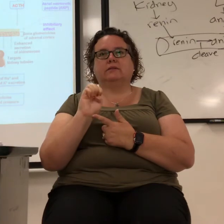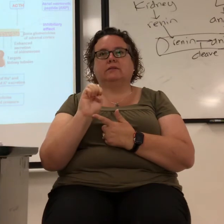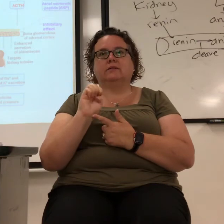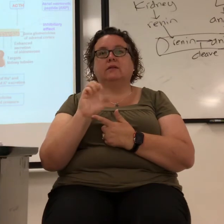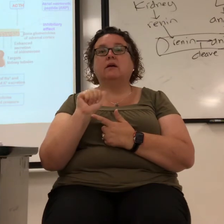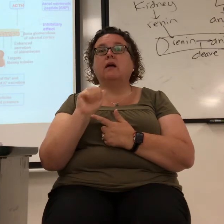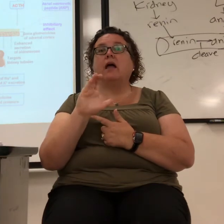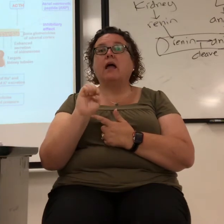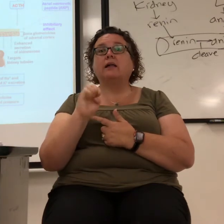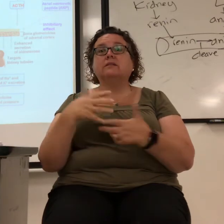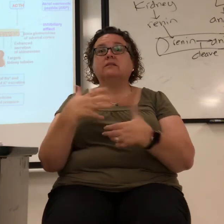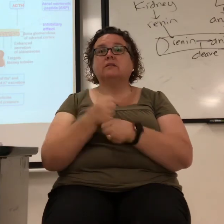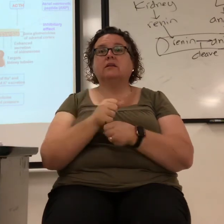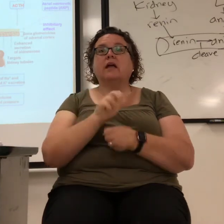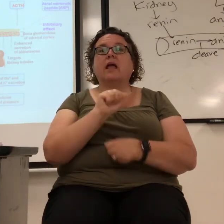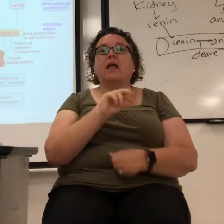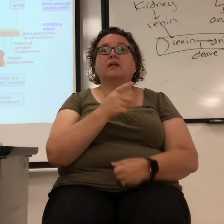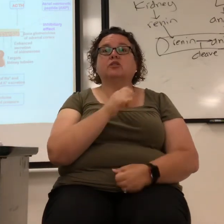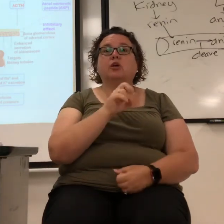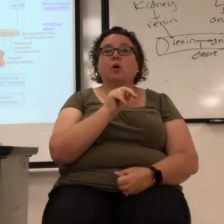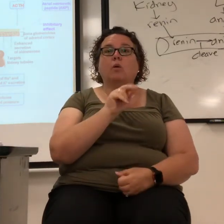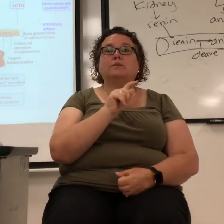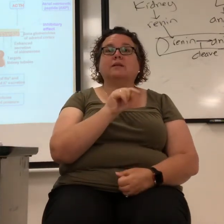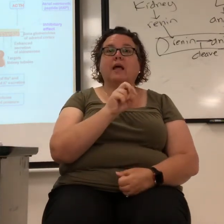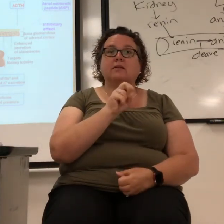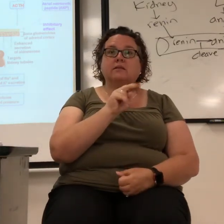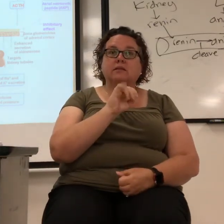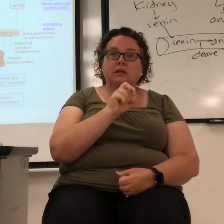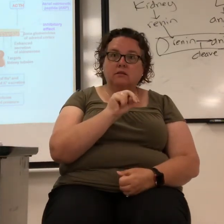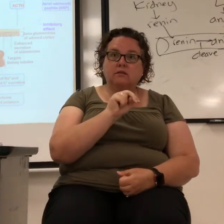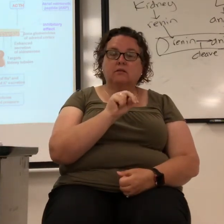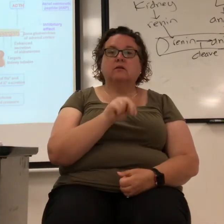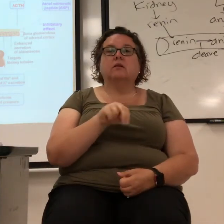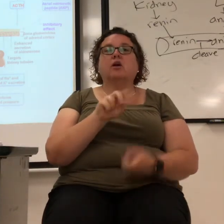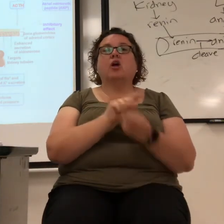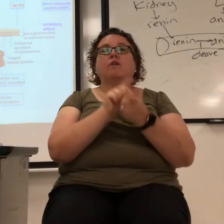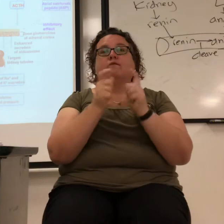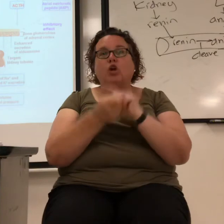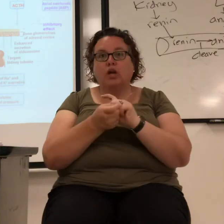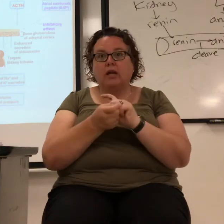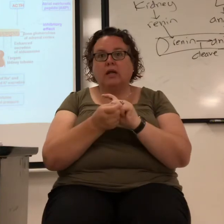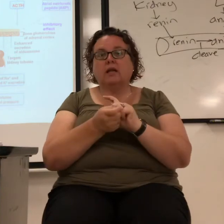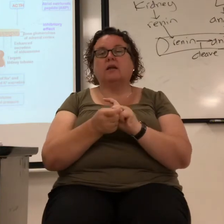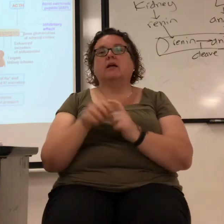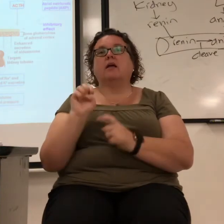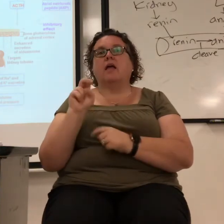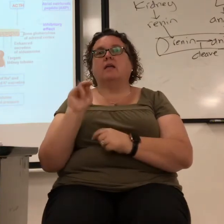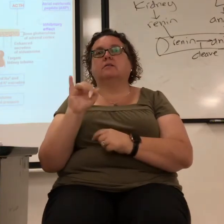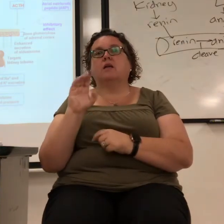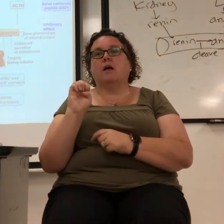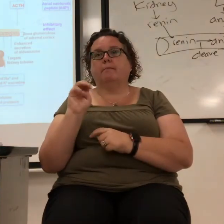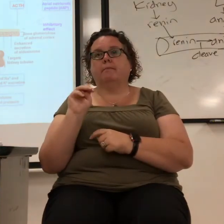ACE is an acronym for angiotensin converting enzyme. I'll write that down here.